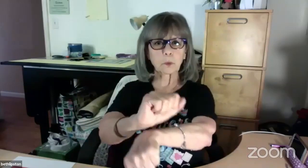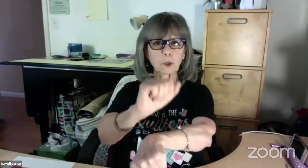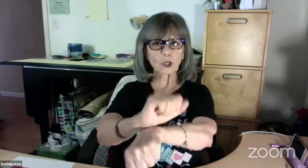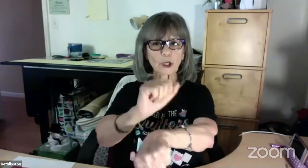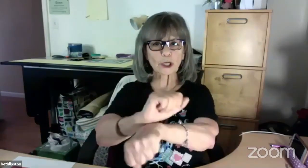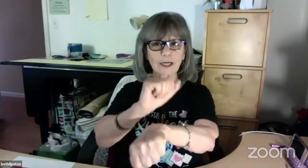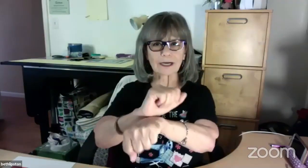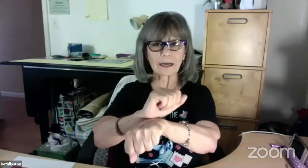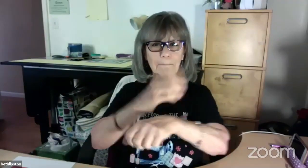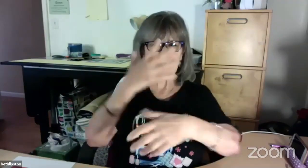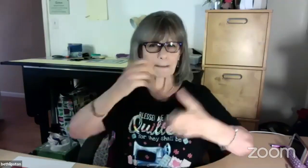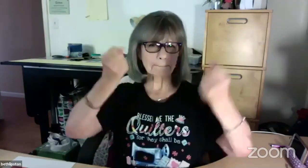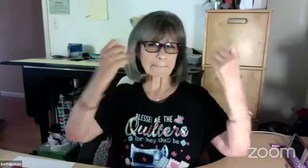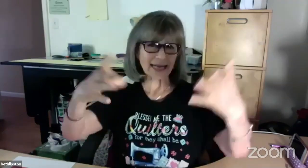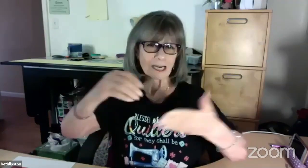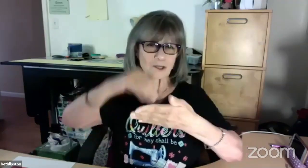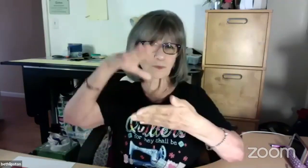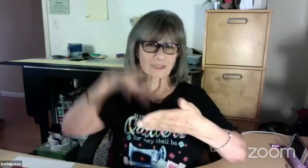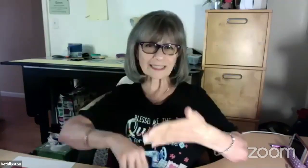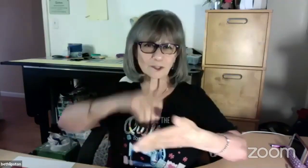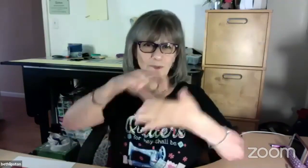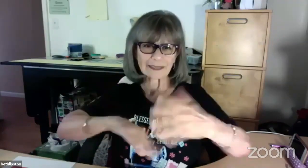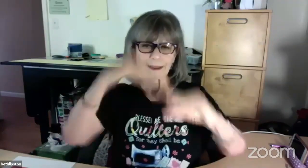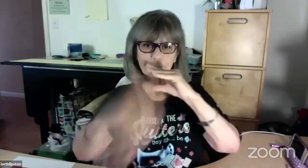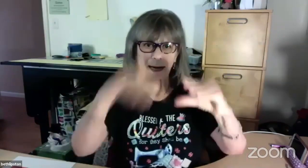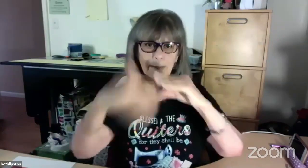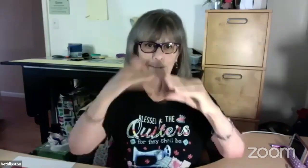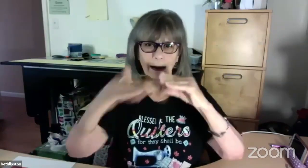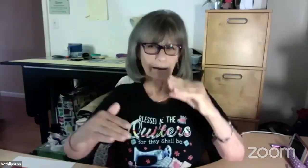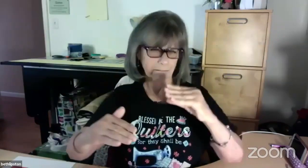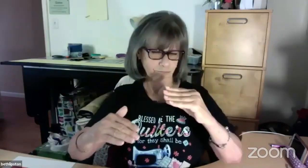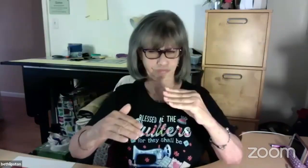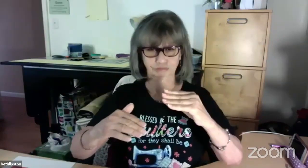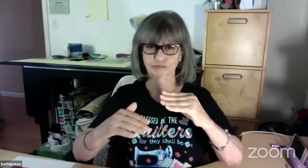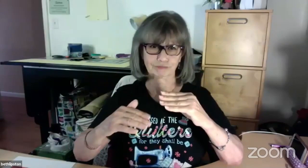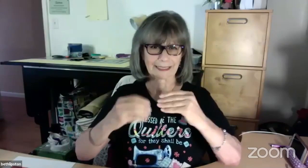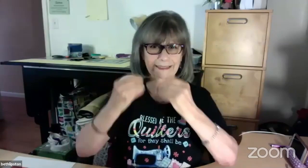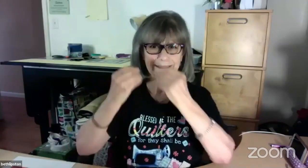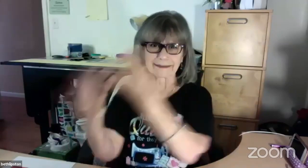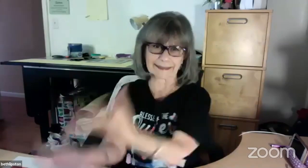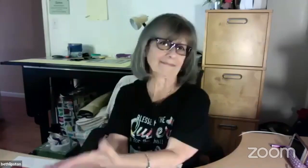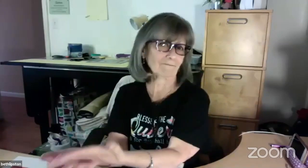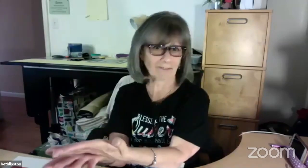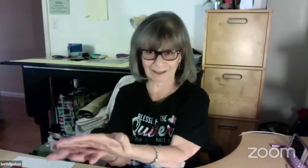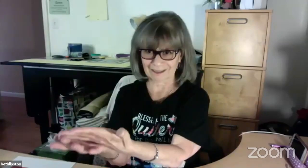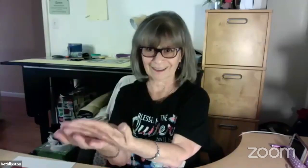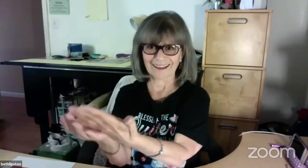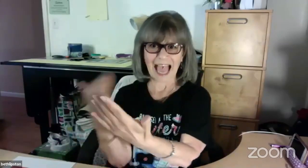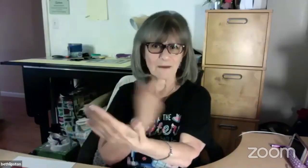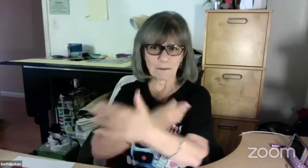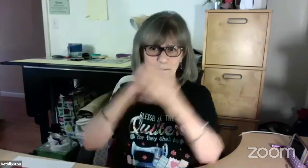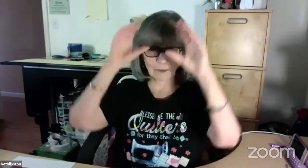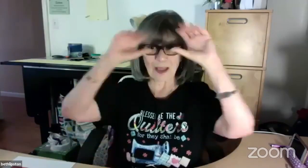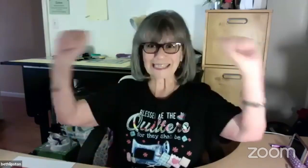want to use the president's work email. I know students use that email, and